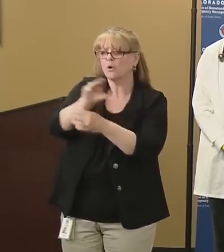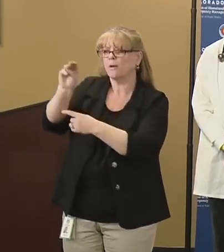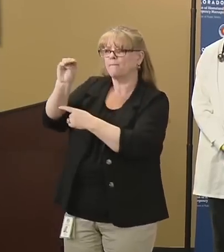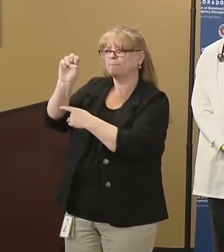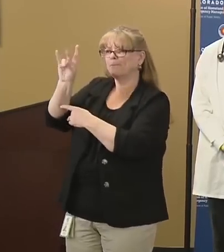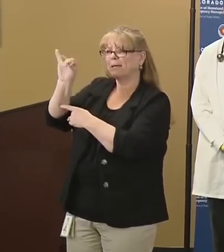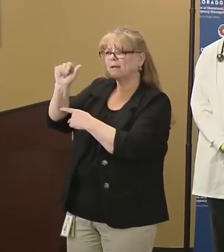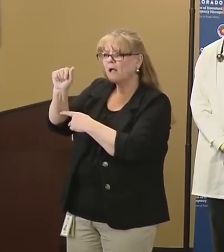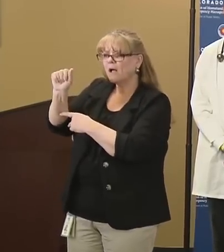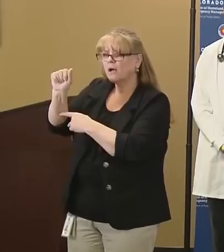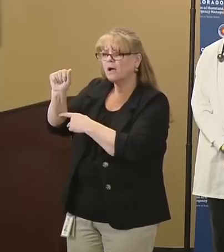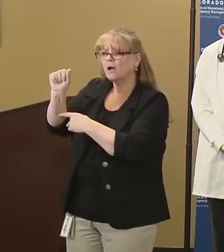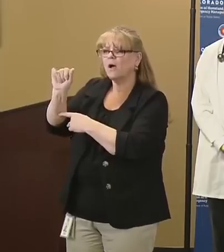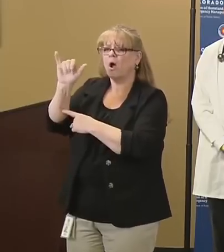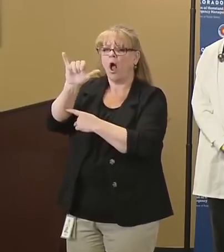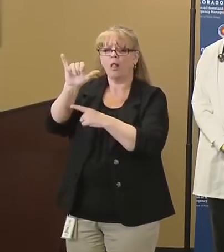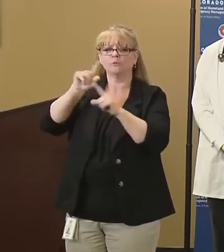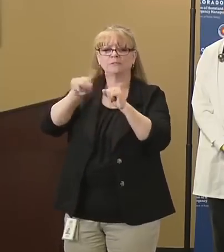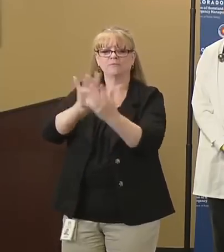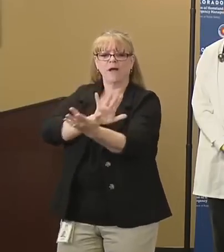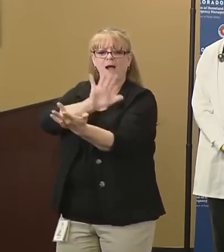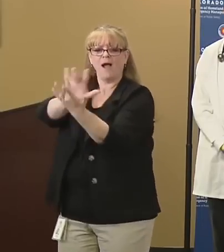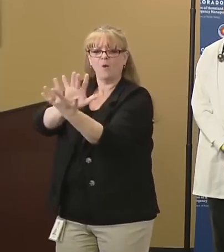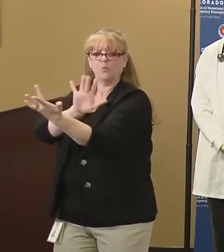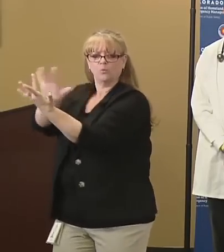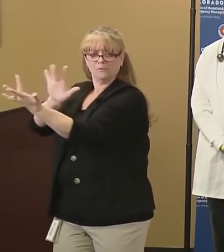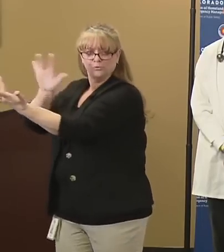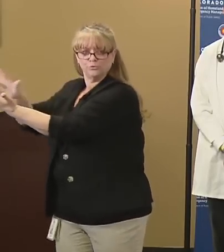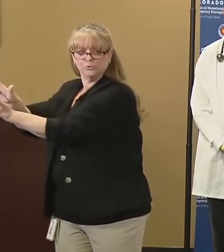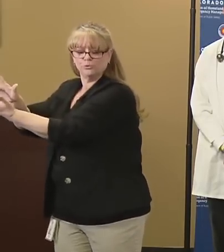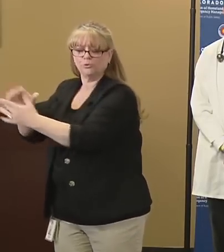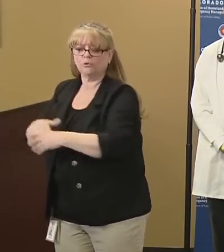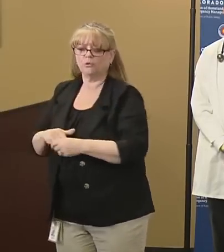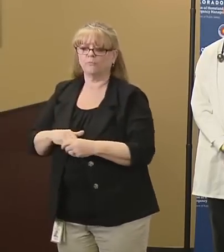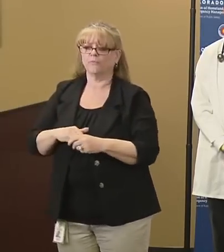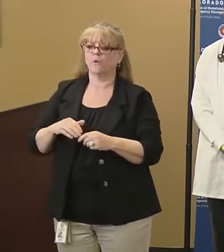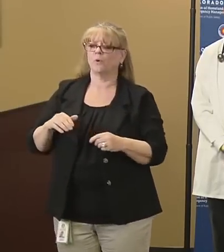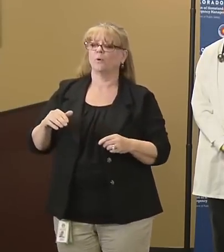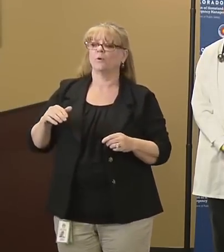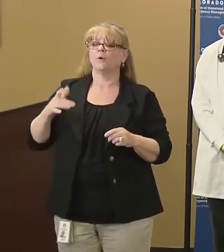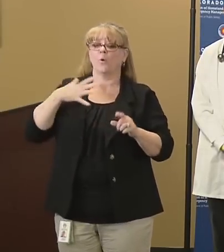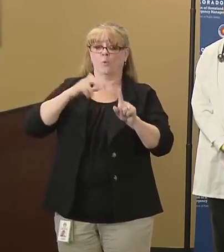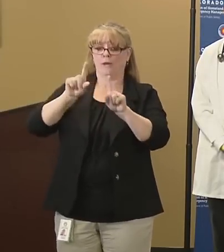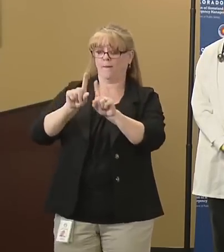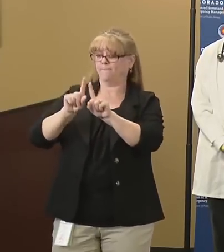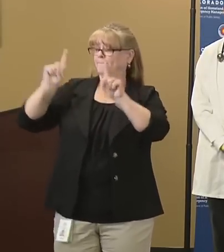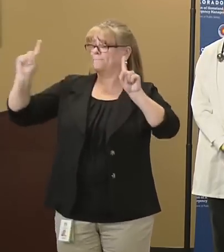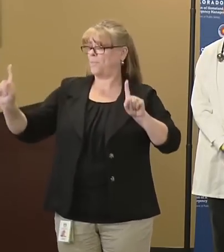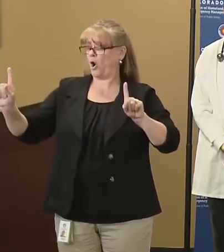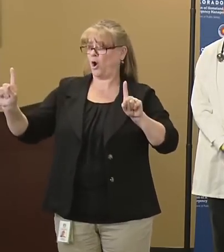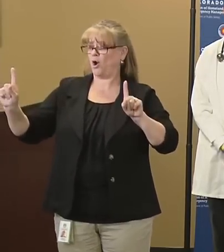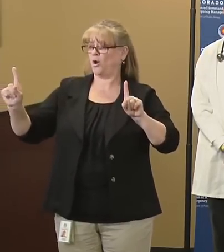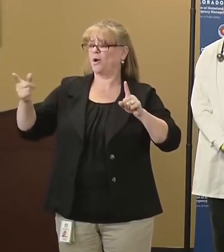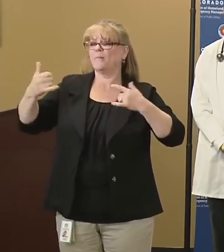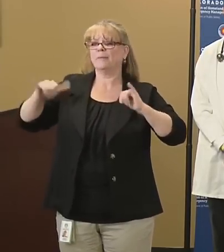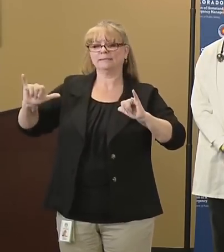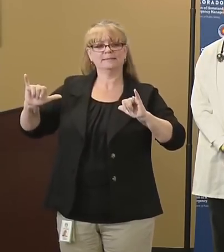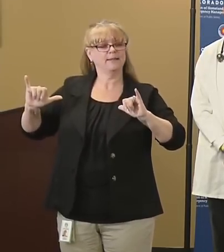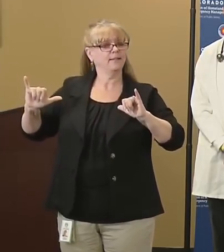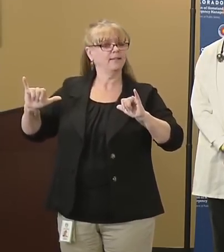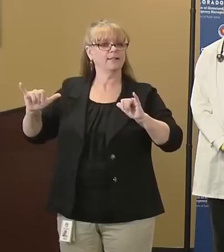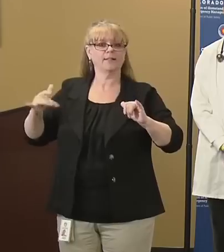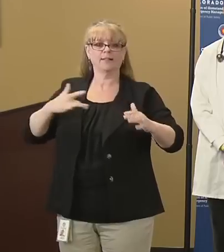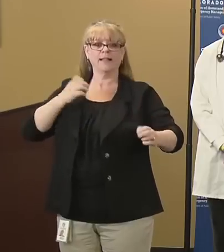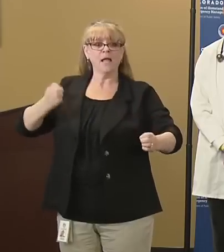because we're physically distant doesn't mean that we need to be emotionally distant. In fact, this is a time when we need to be